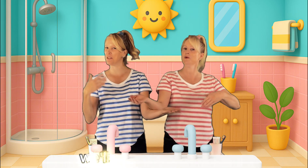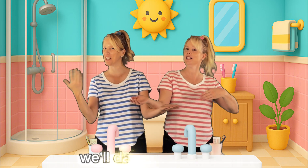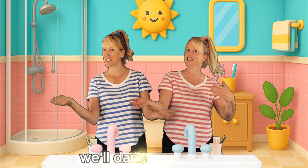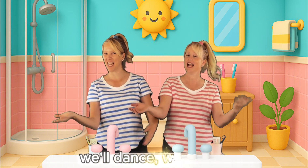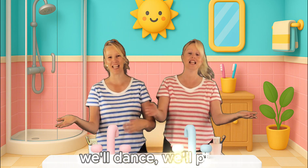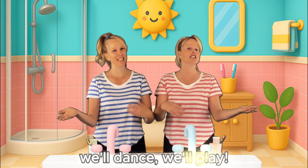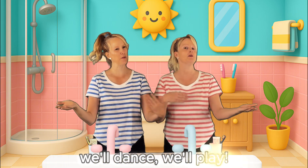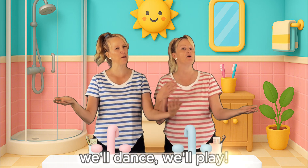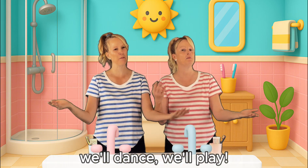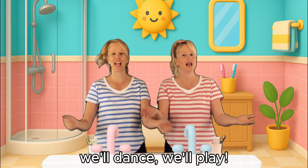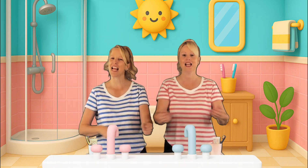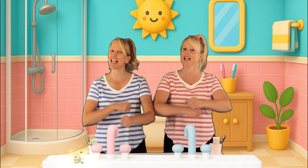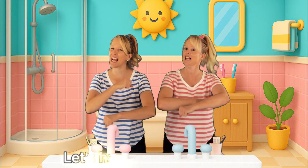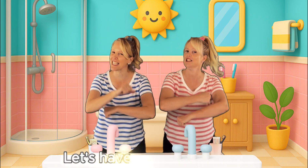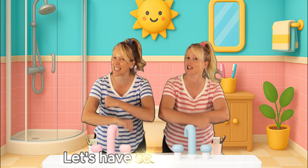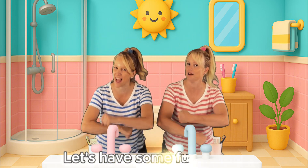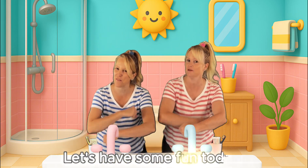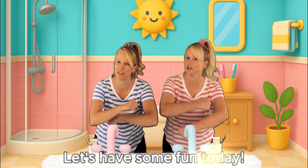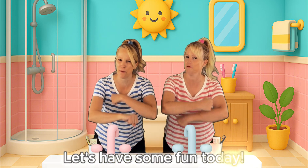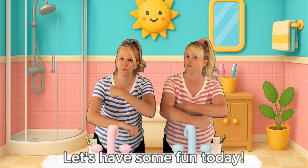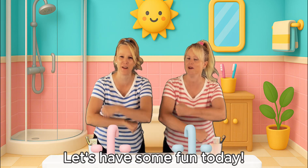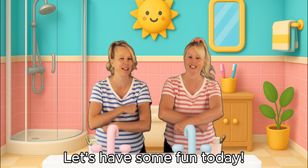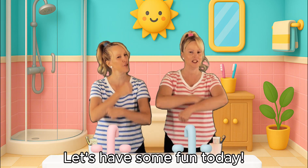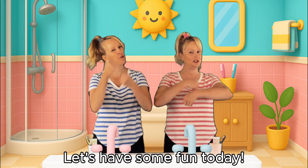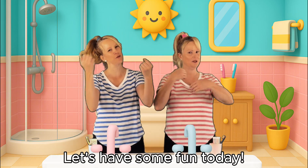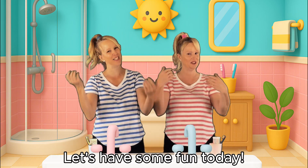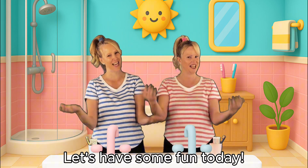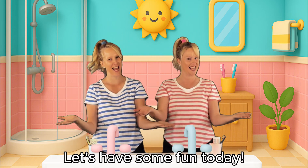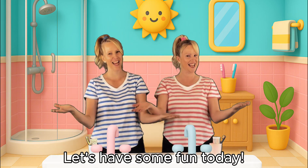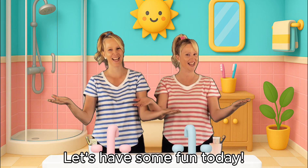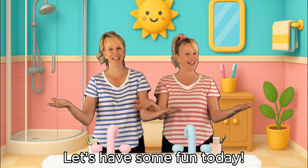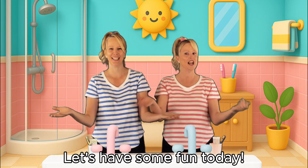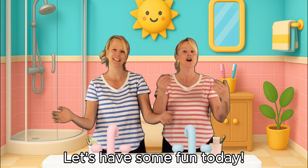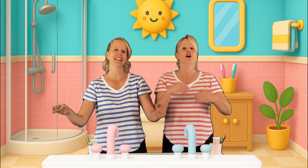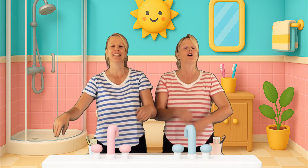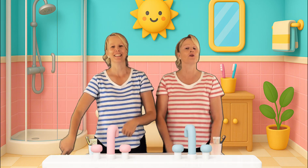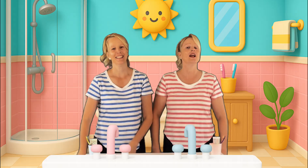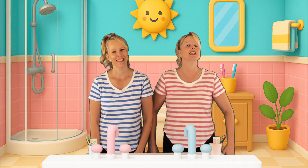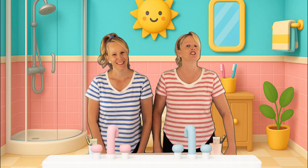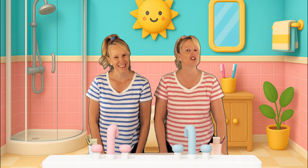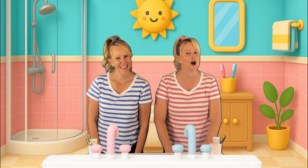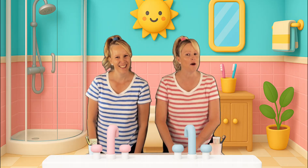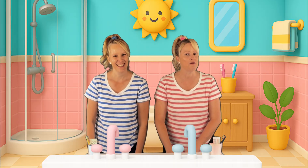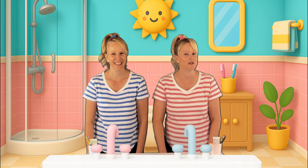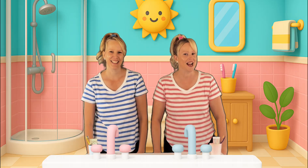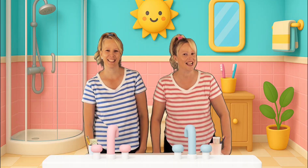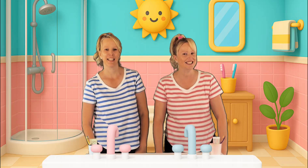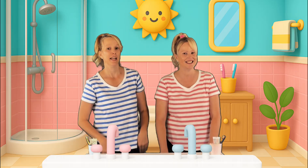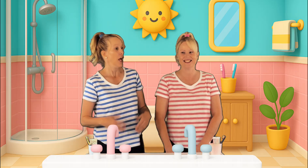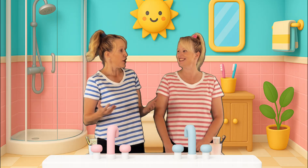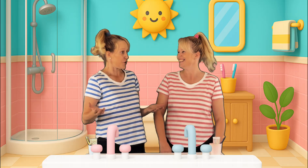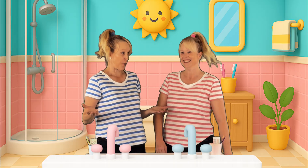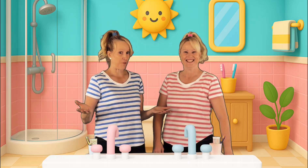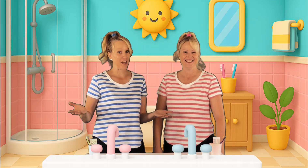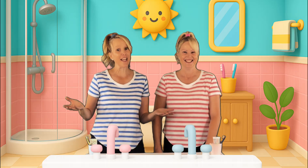we'll dance, we'll play. Let's have some fun today. Great job, friends. Don't forget to